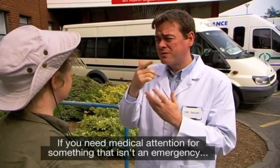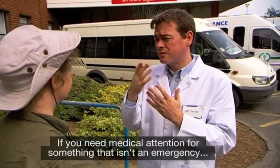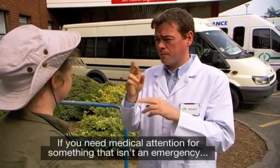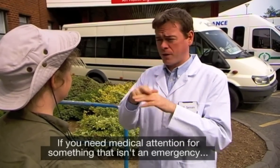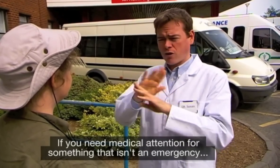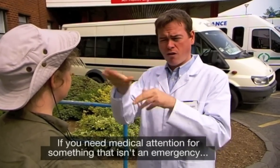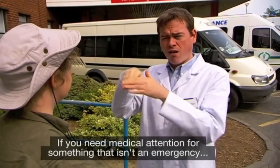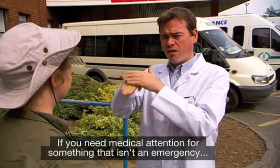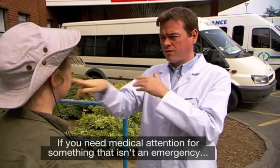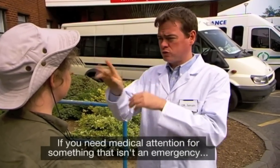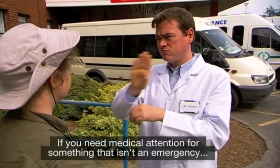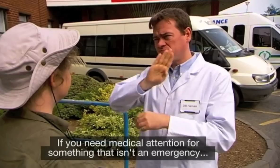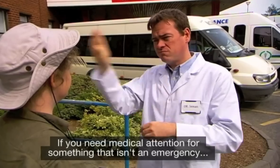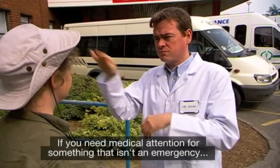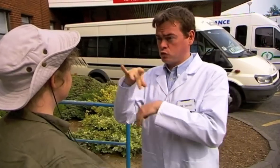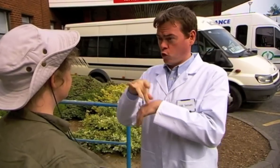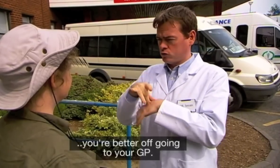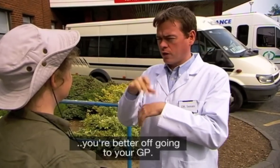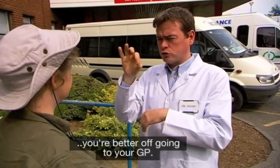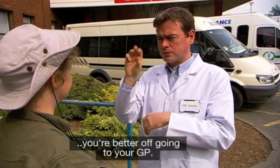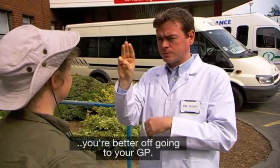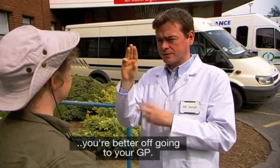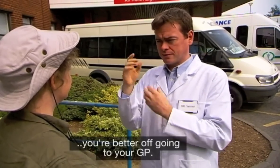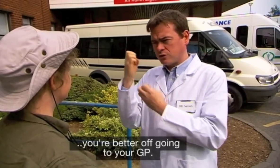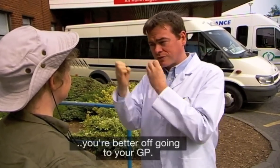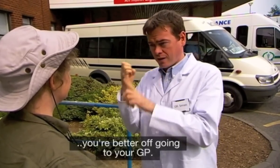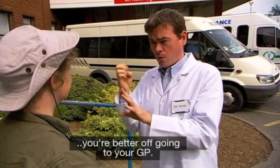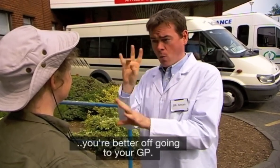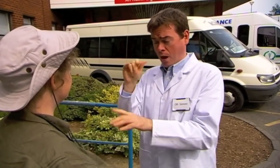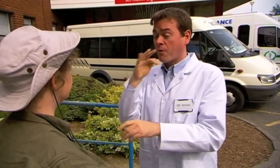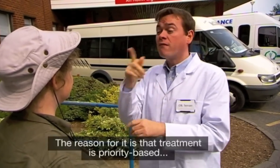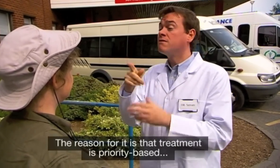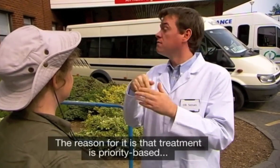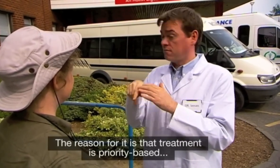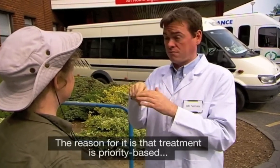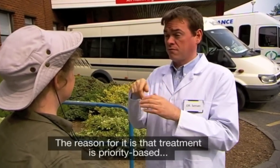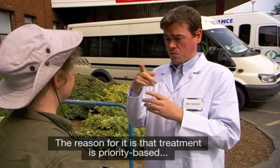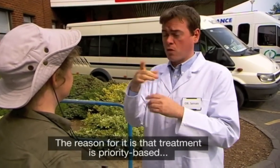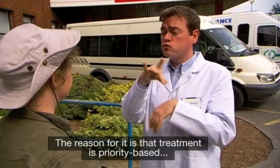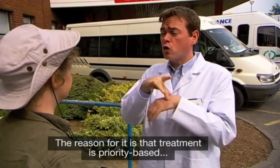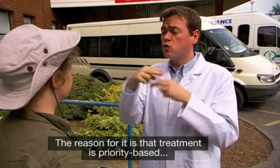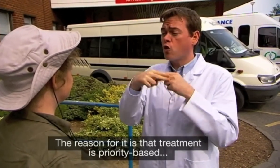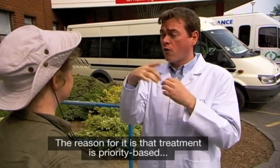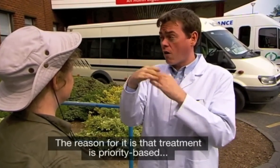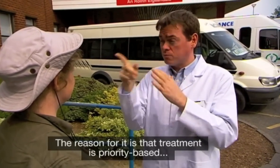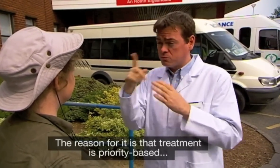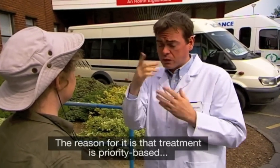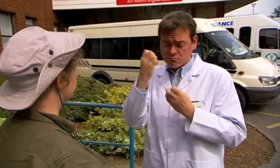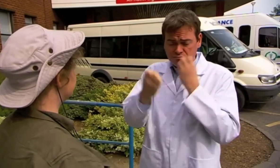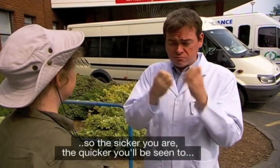something that isn't an emergency, you're better off going to your local doctor or GP. The reason for this is that treatment is priority-based, so the sicker you